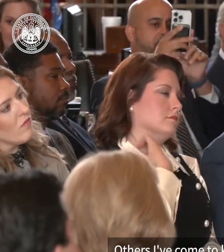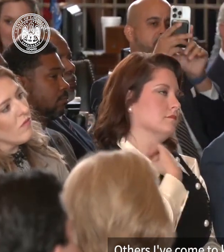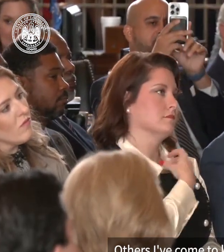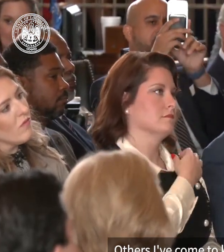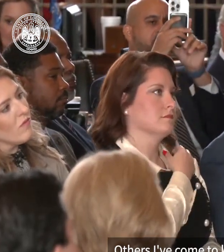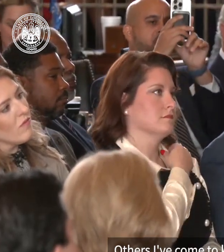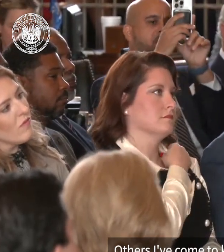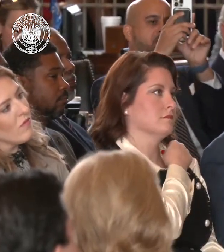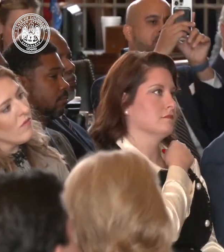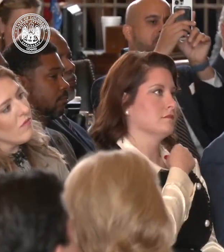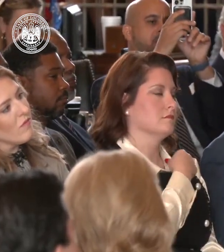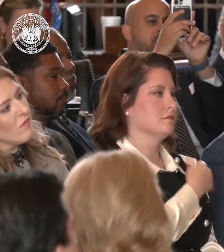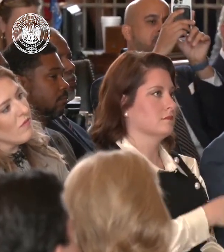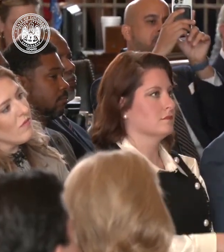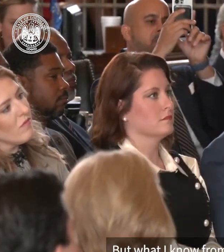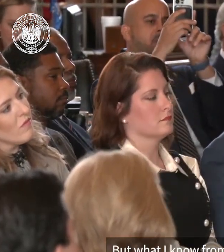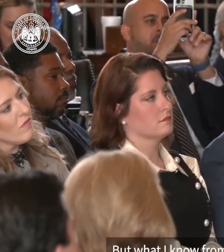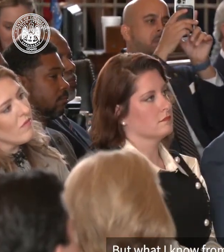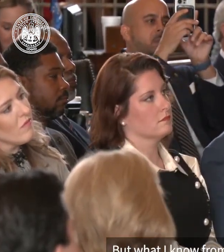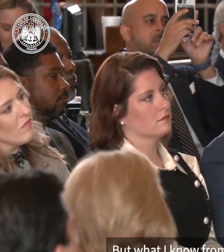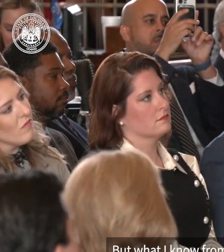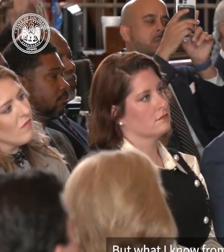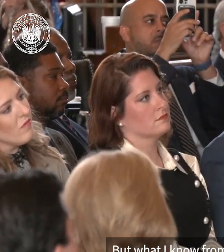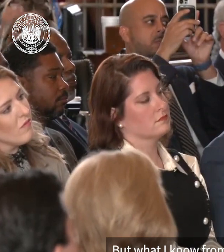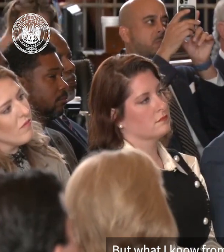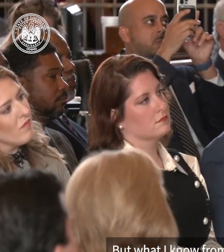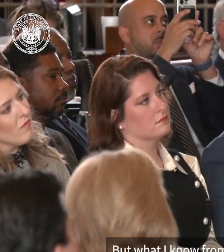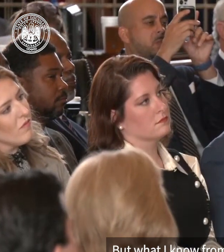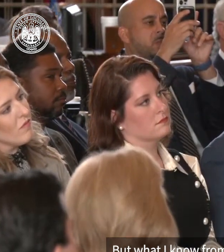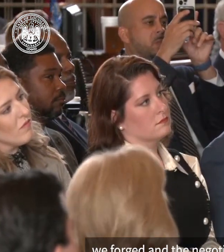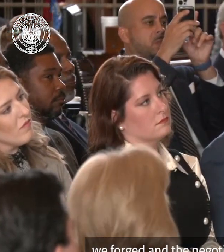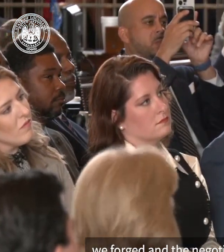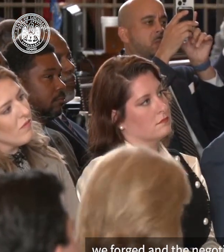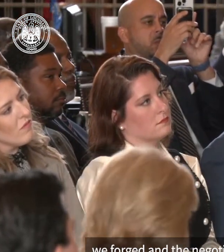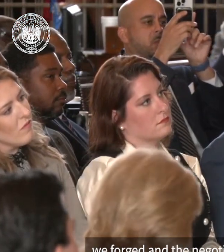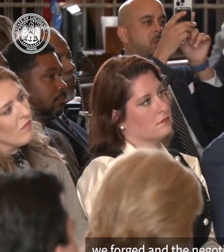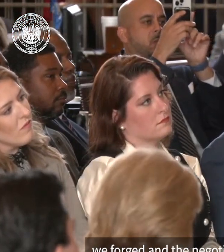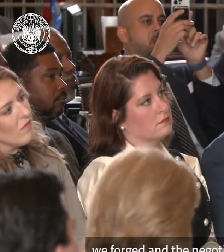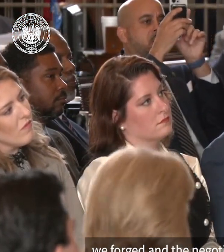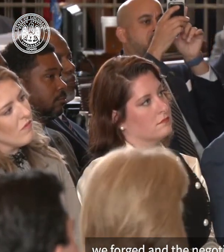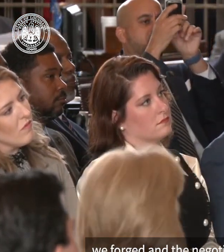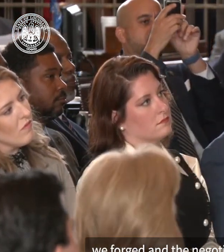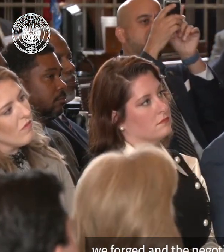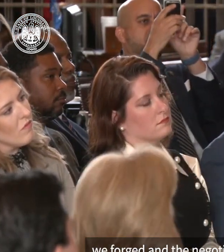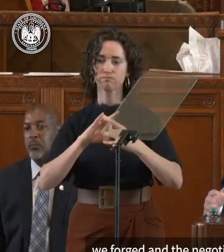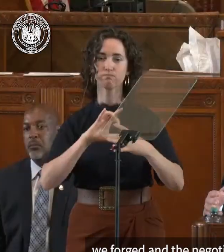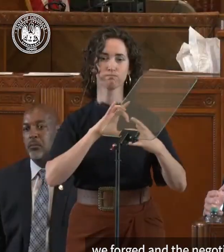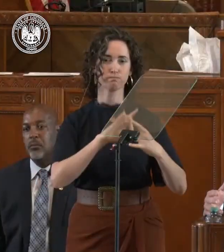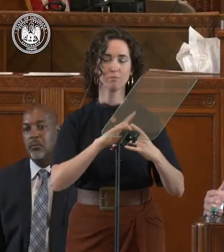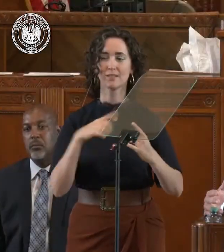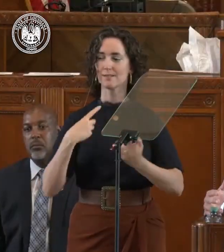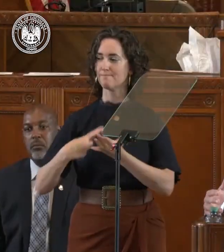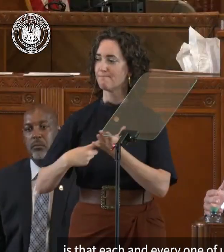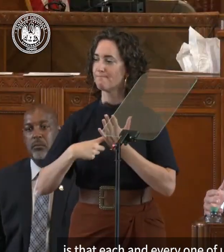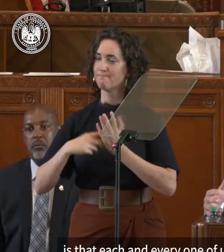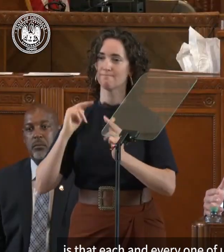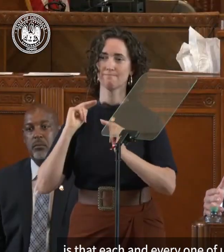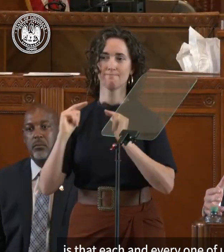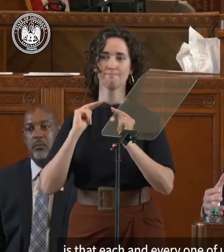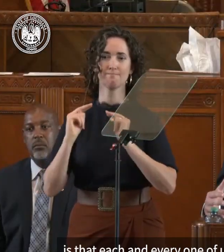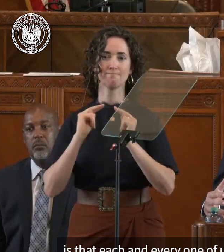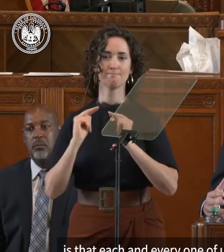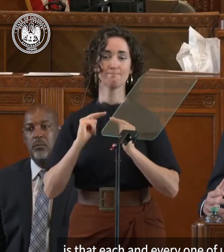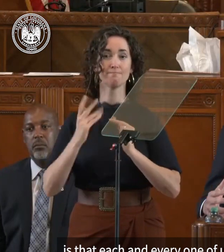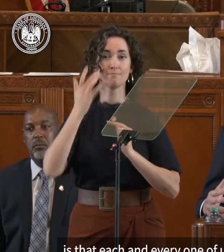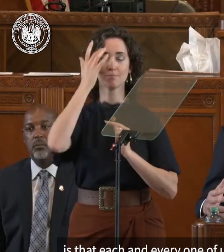to know as governor. But what I know from the relationships we've forged and the negotiations that we've had is that